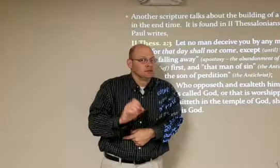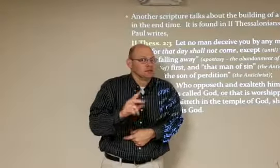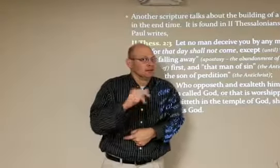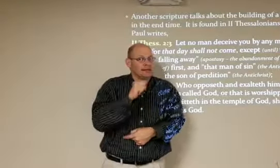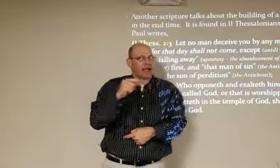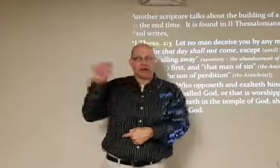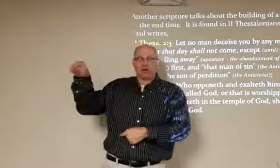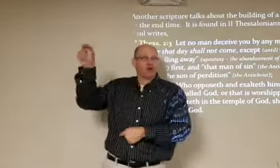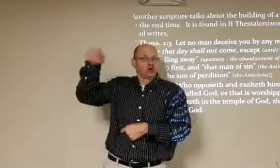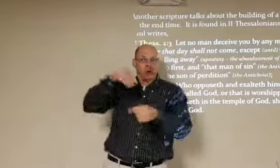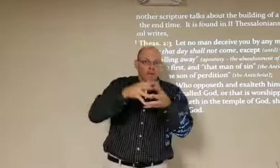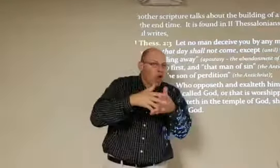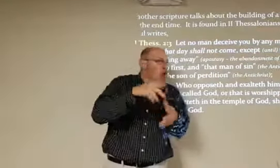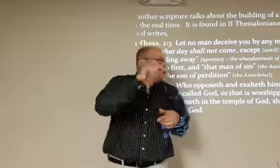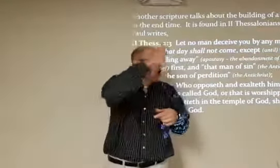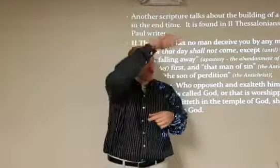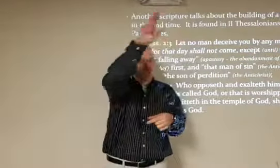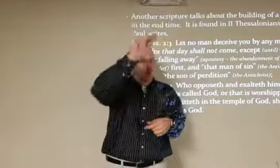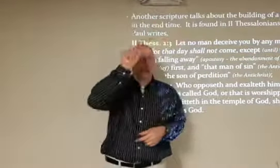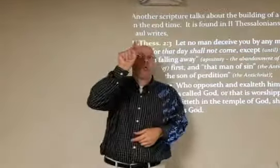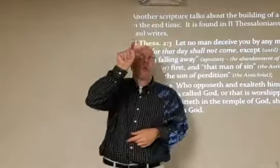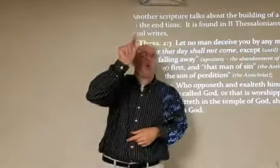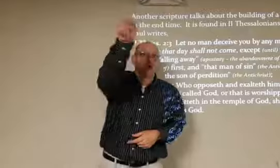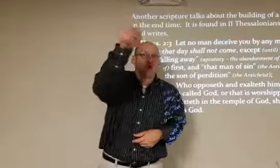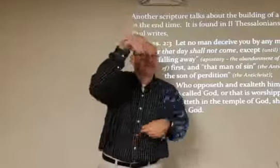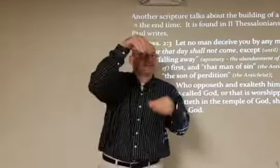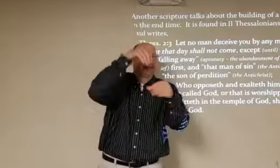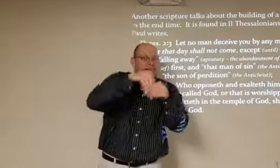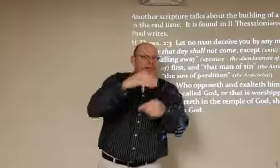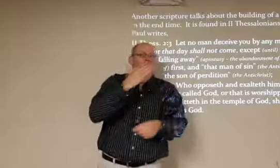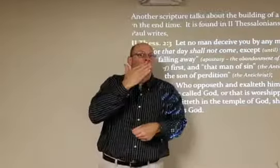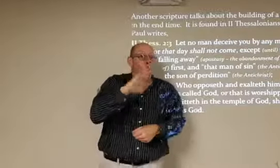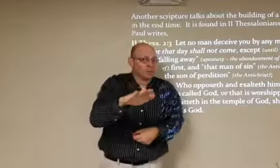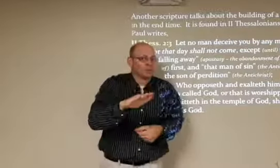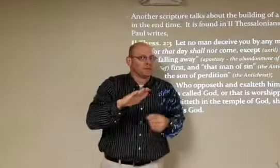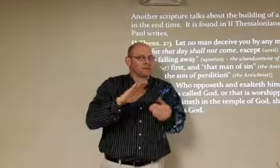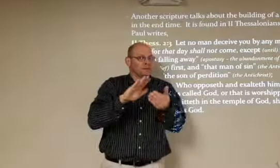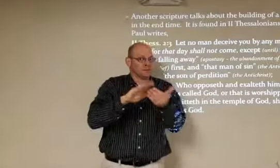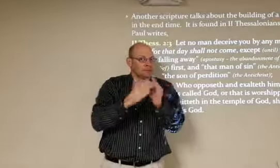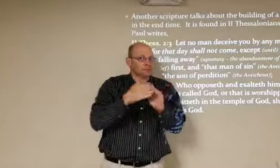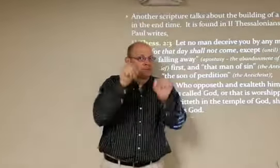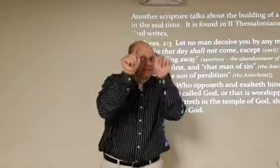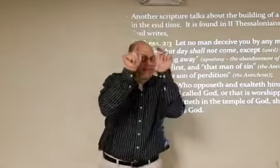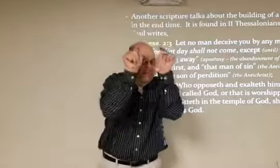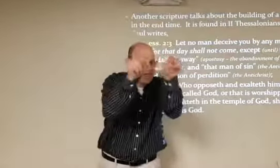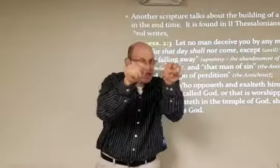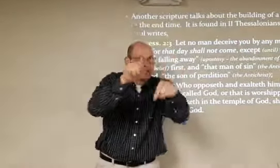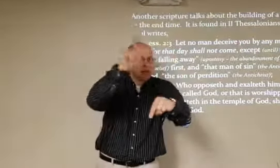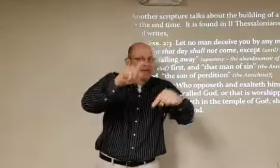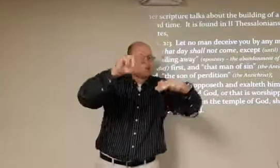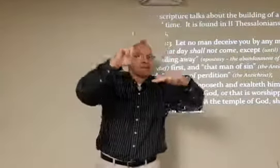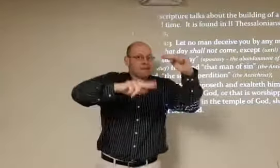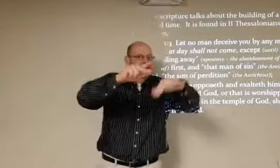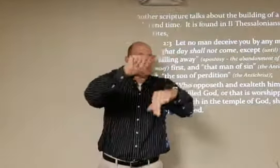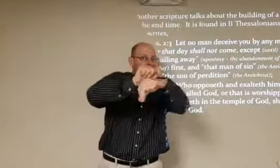Someone's questioning what the temple of God is. We're all churches. No, this is clarification.